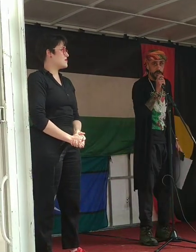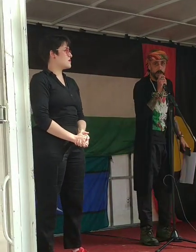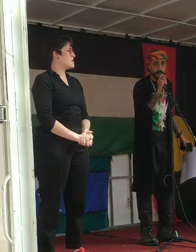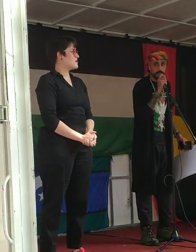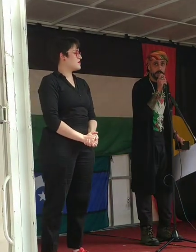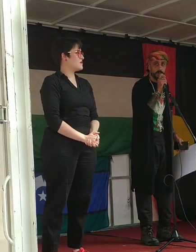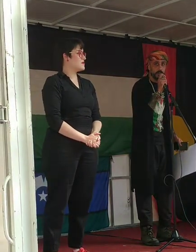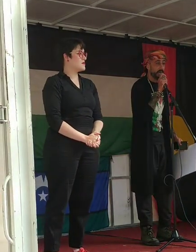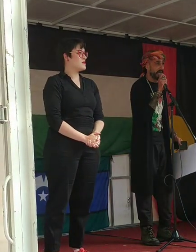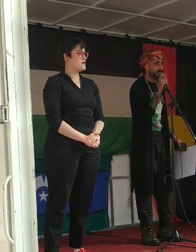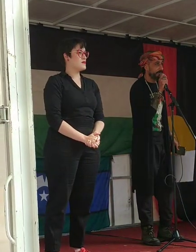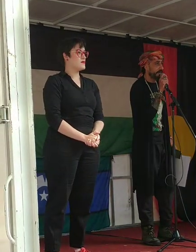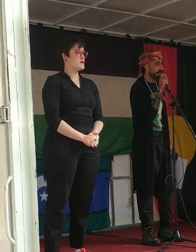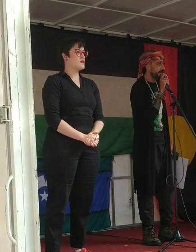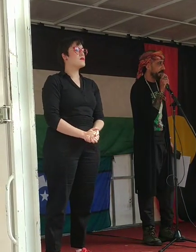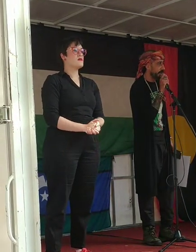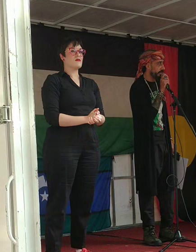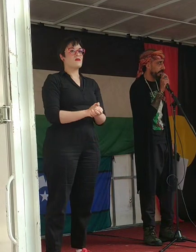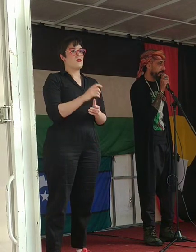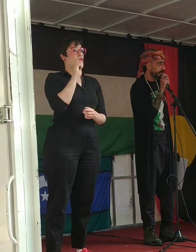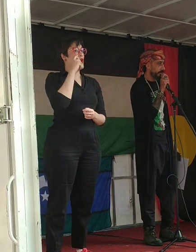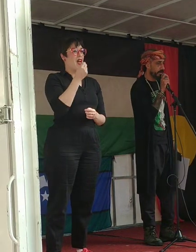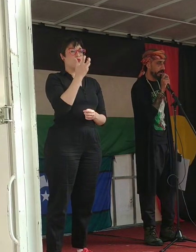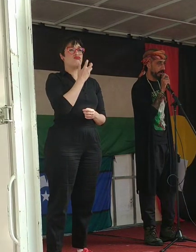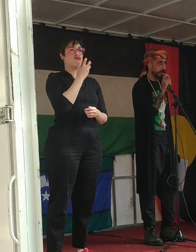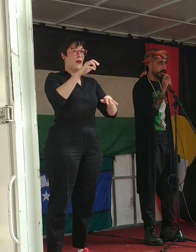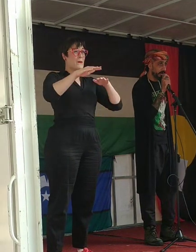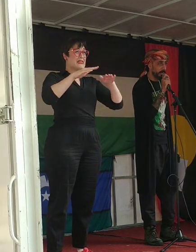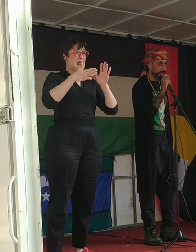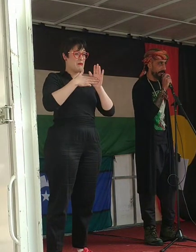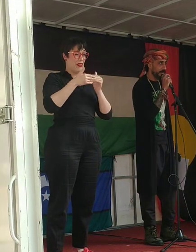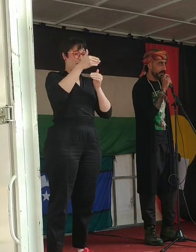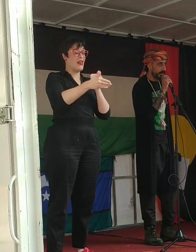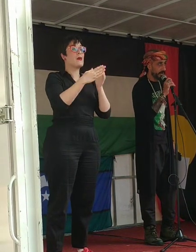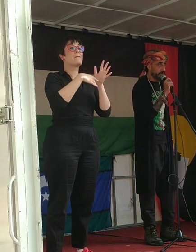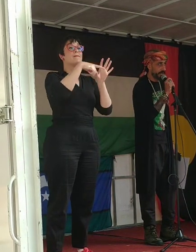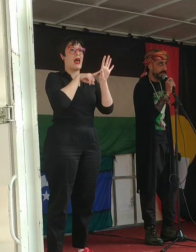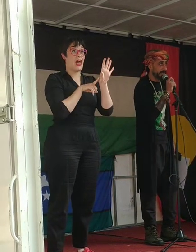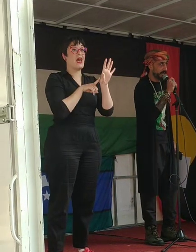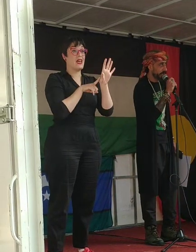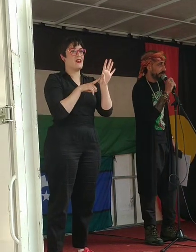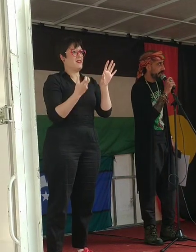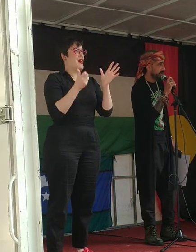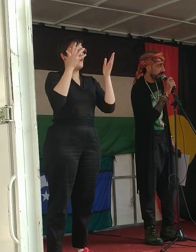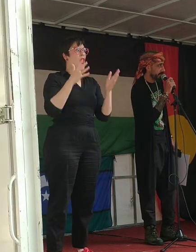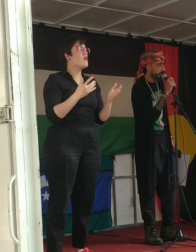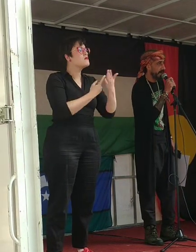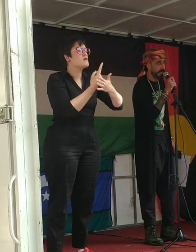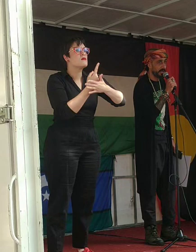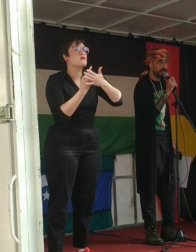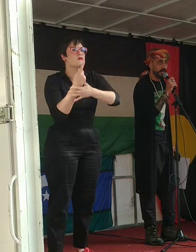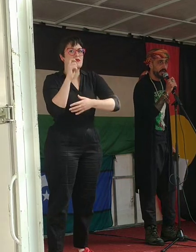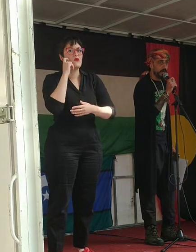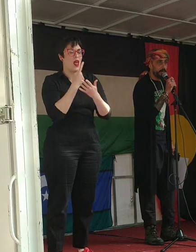you. So, we're going to have a very, very busy month in May. There's a lot of activities, a lot of actions that's